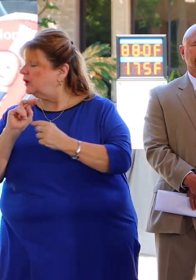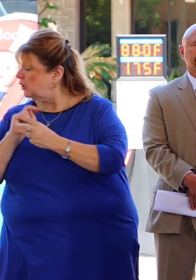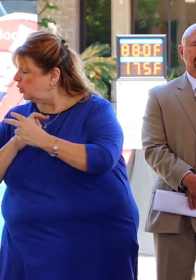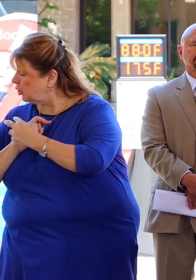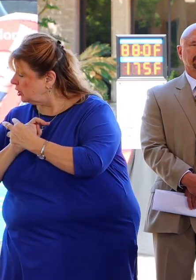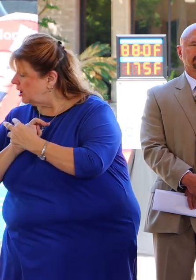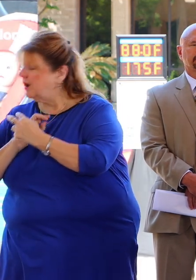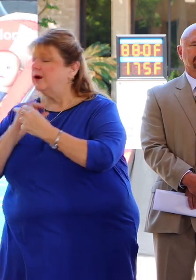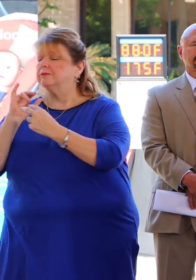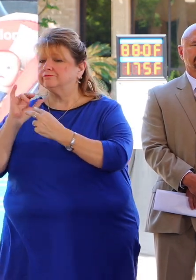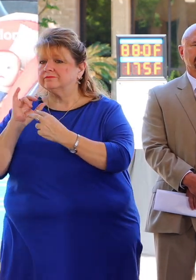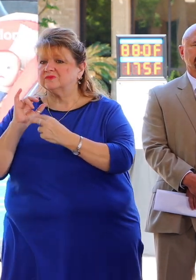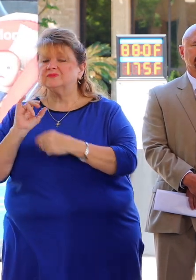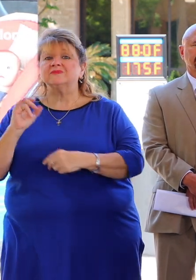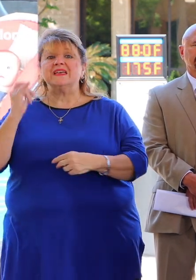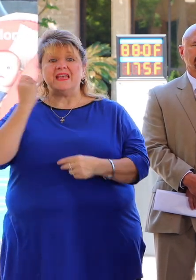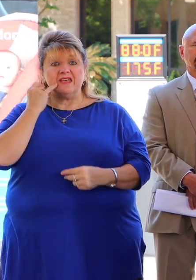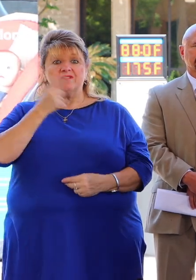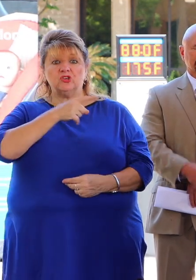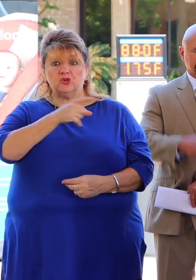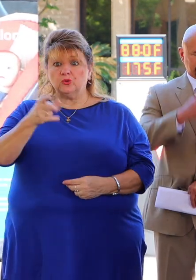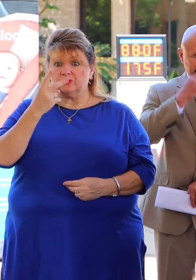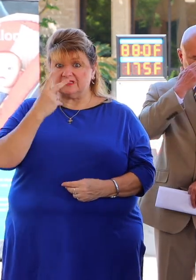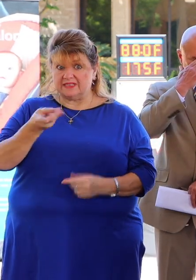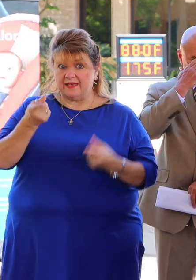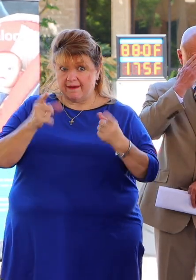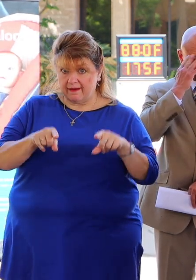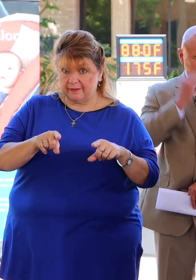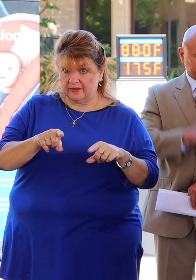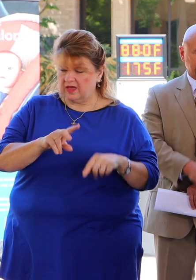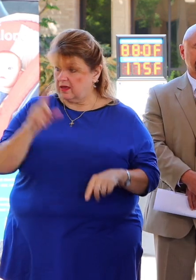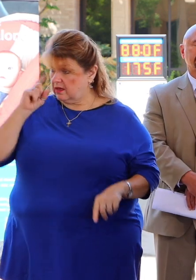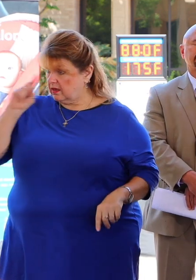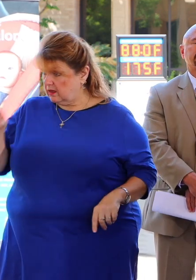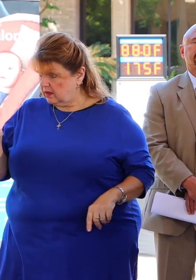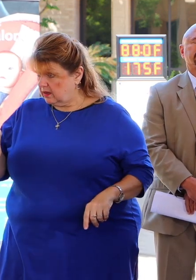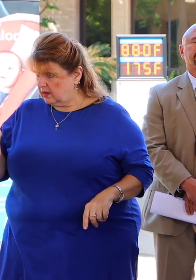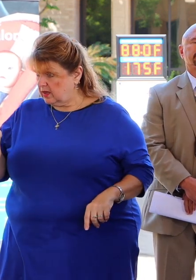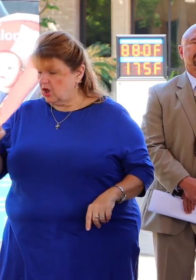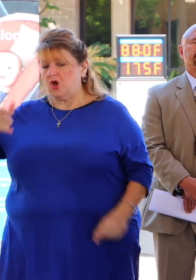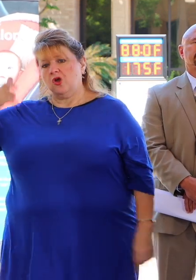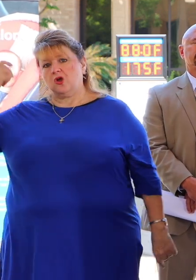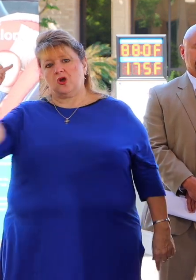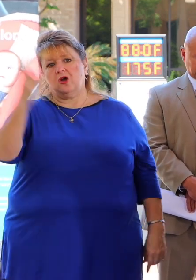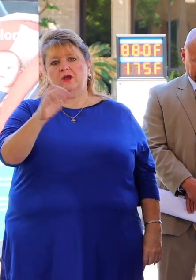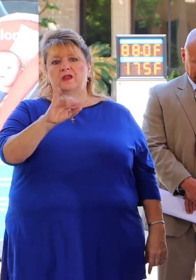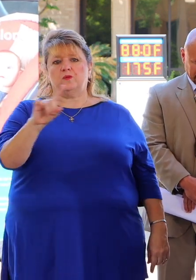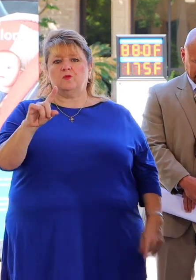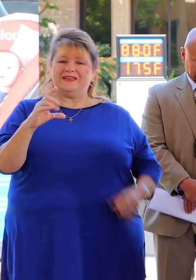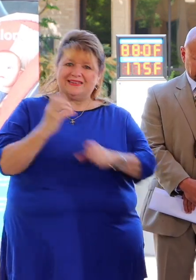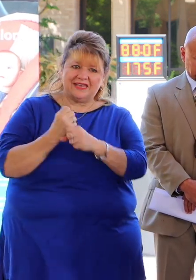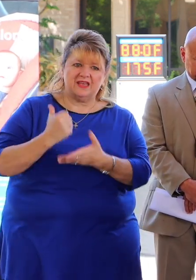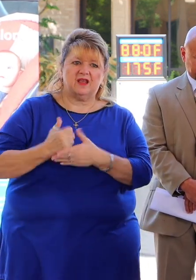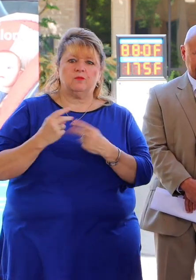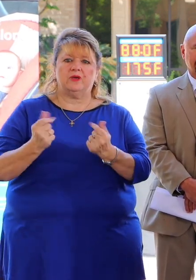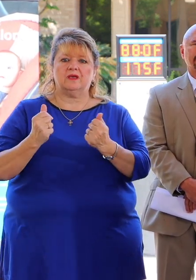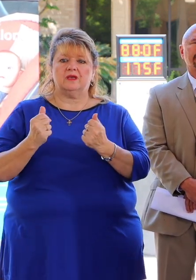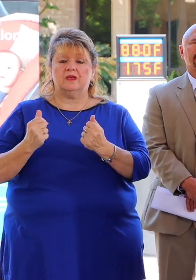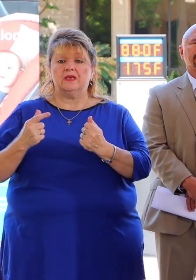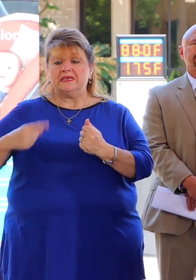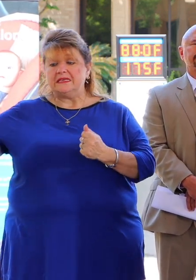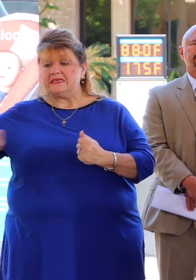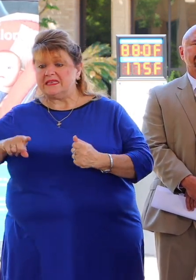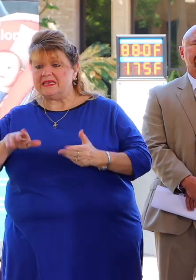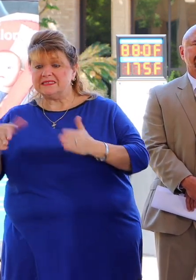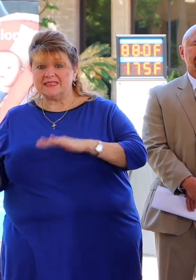and call 911 immediately and get help. These deaths are heartbreaking, but they're also preventable. And with your help, we can all save